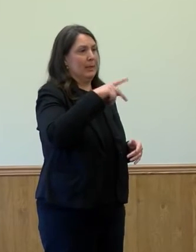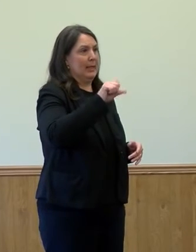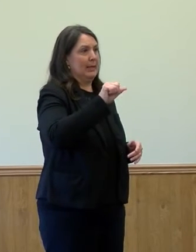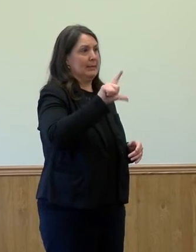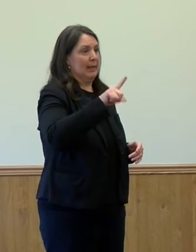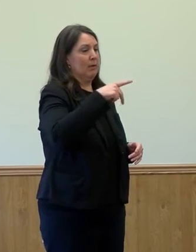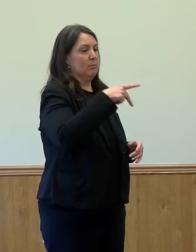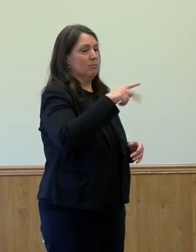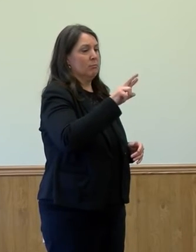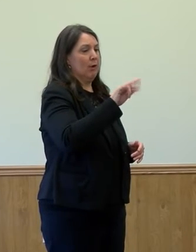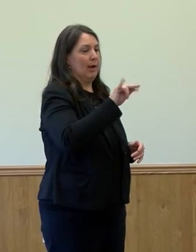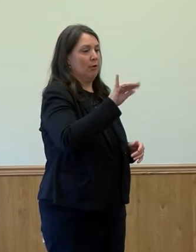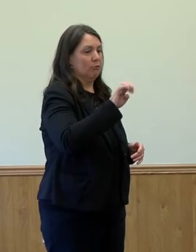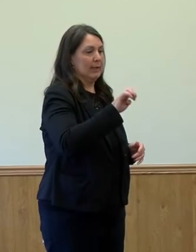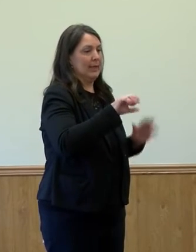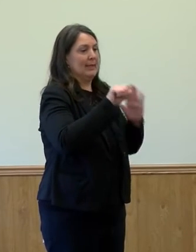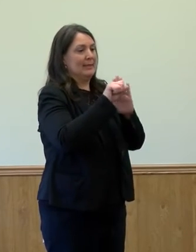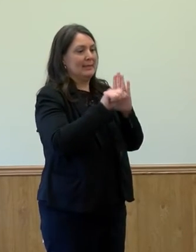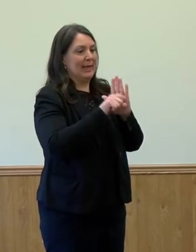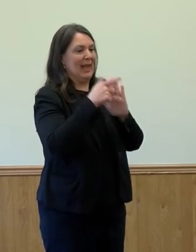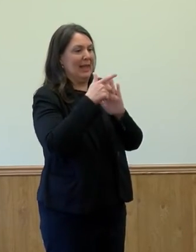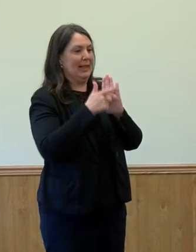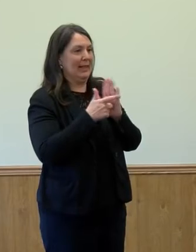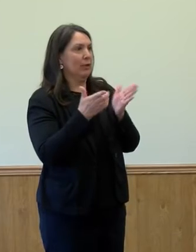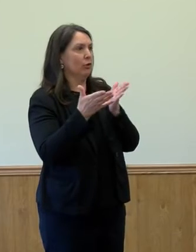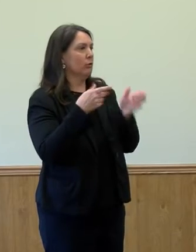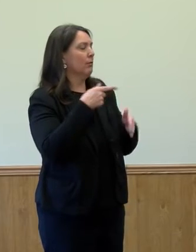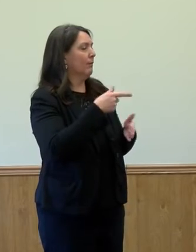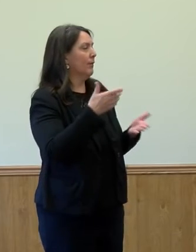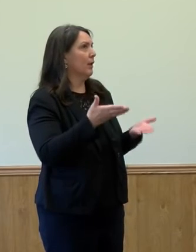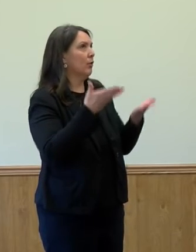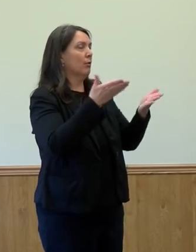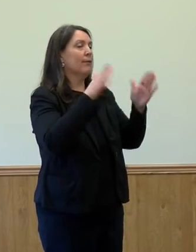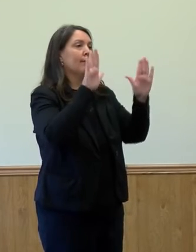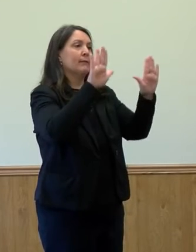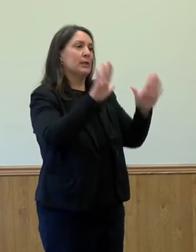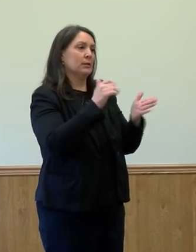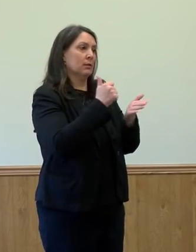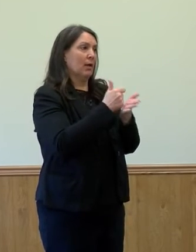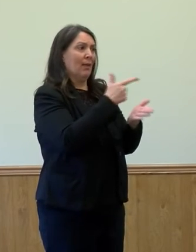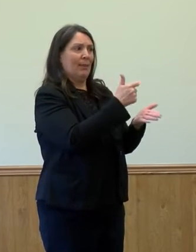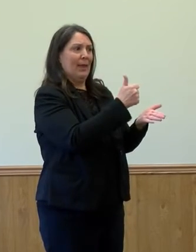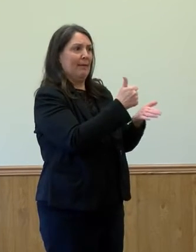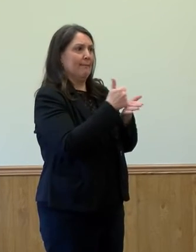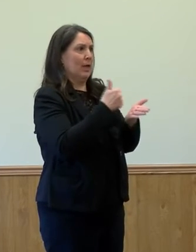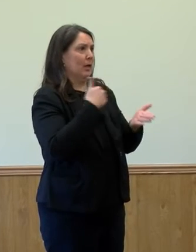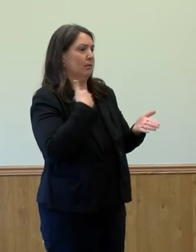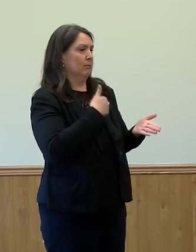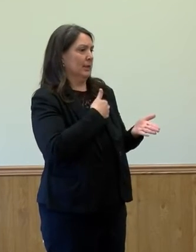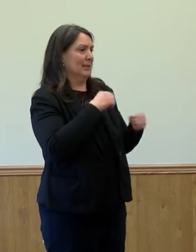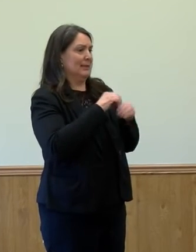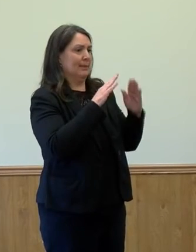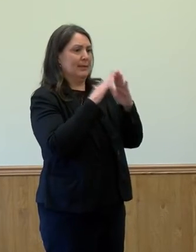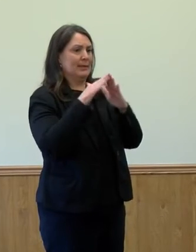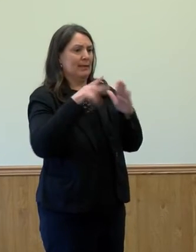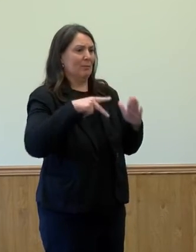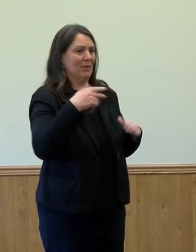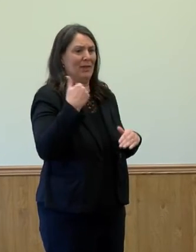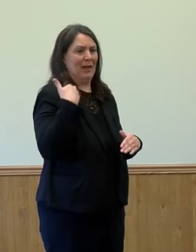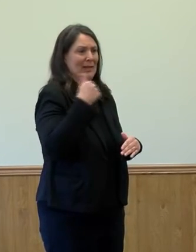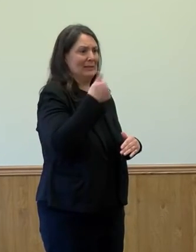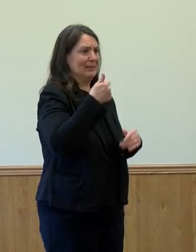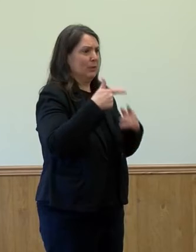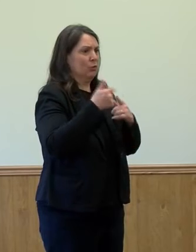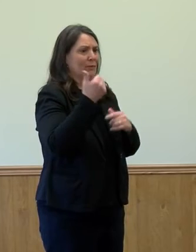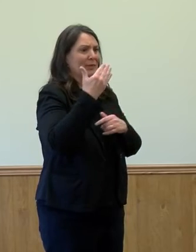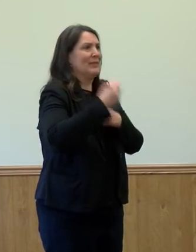They provide fantastic legal aid for residents that qualify. They've been a pivotal partner for the city of Peoria the last 10 or 15